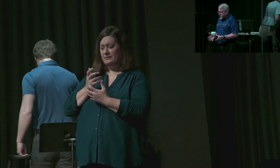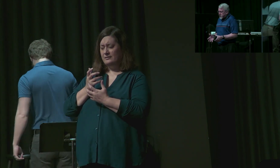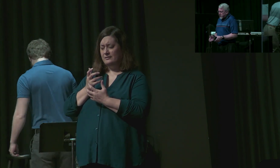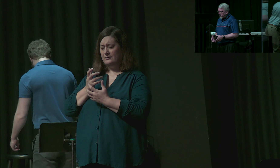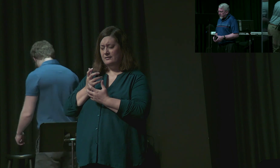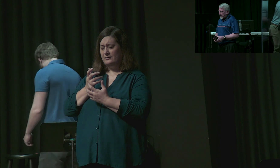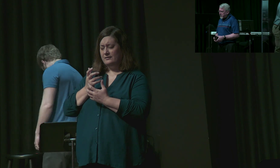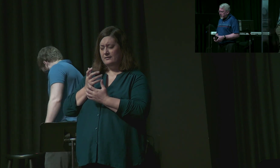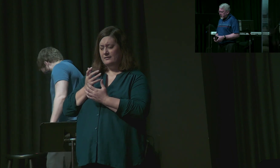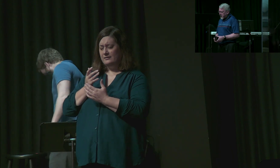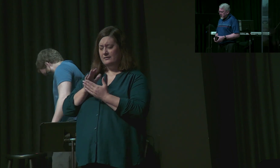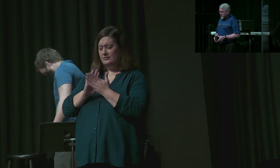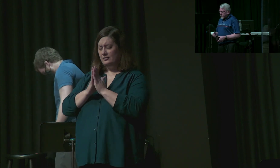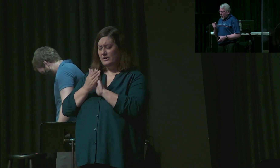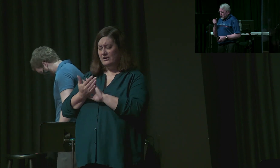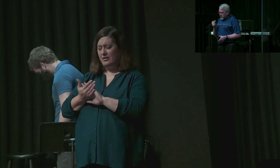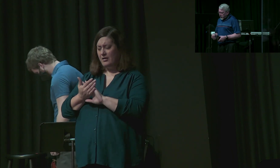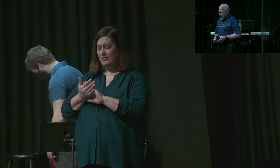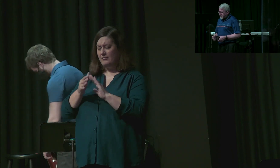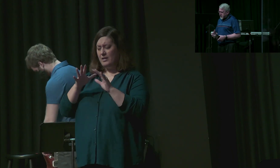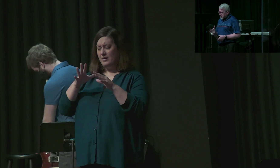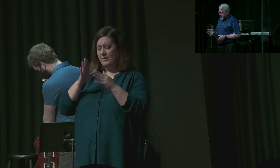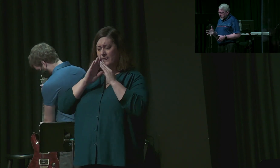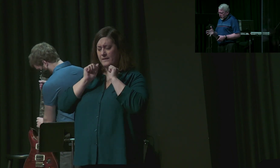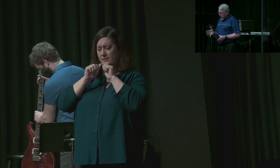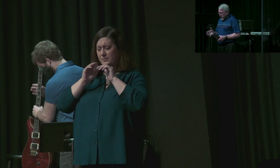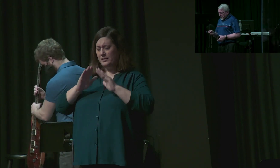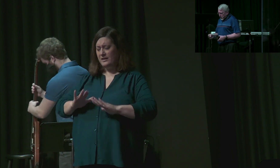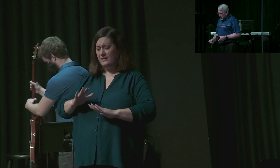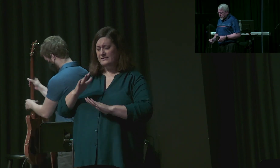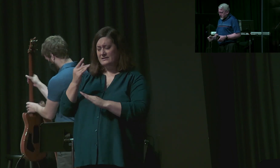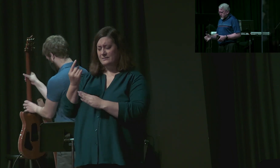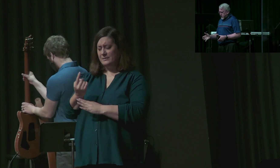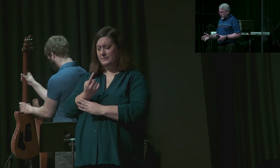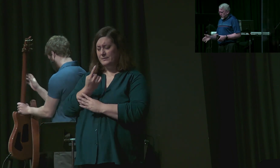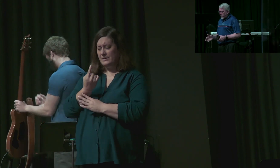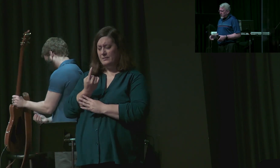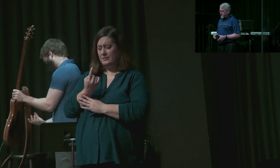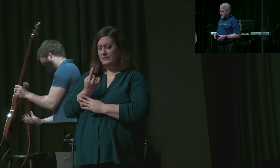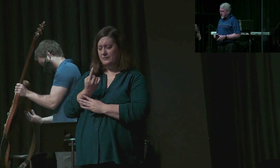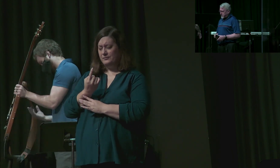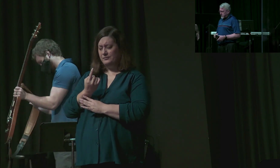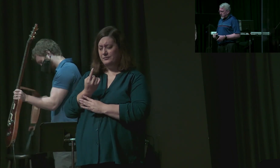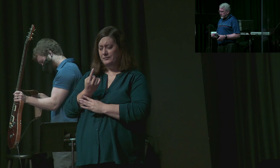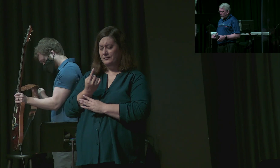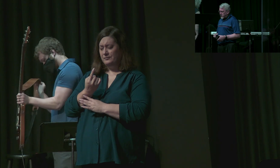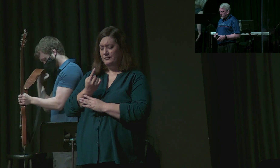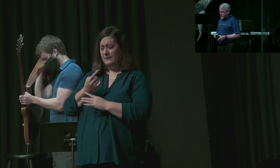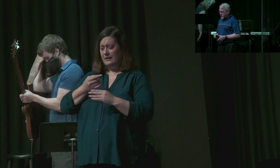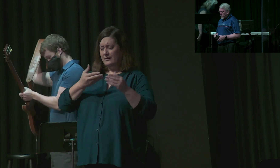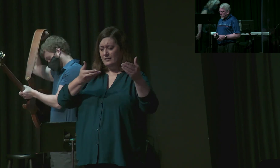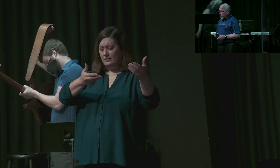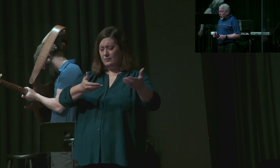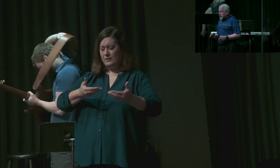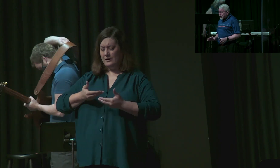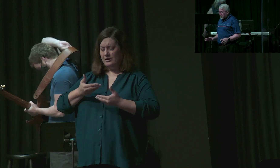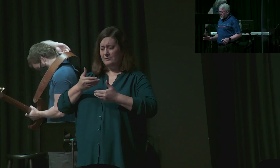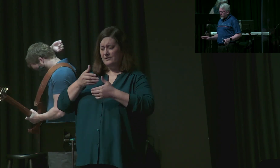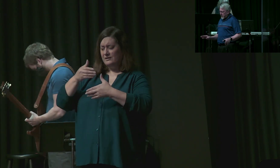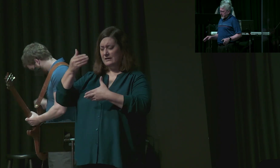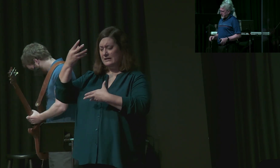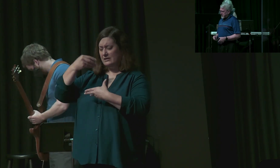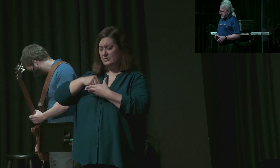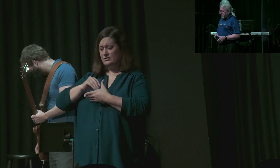brought into your family by your promises and your purposes and your providence, as ones who are